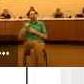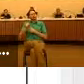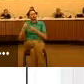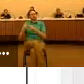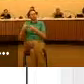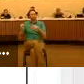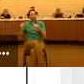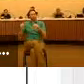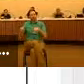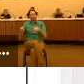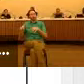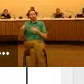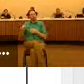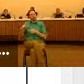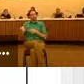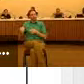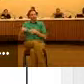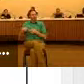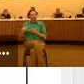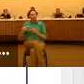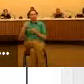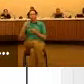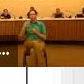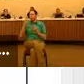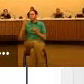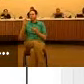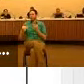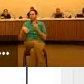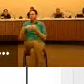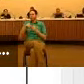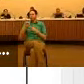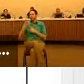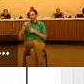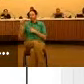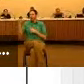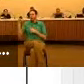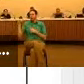So that might be a good spot to bring the trail in.